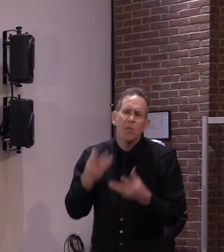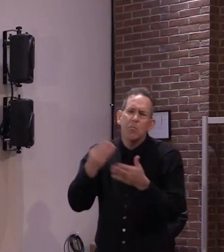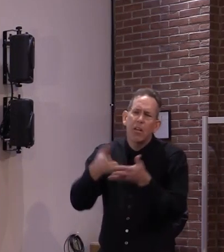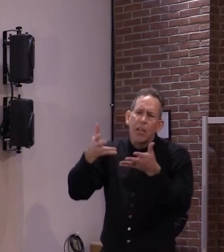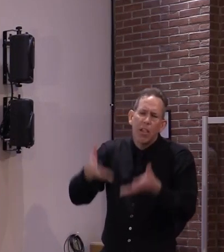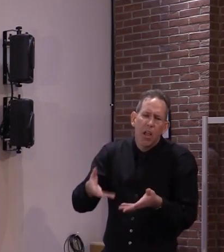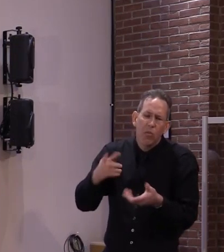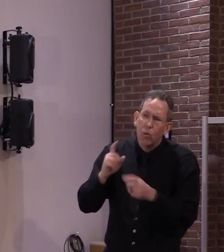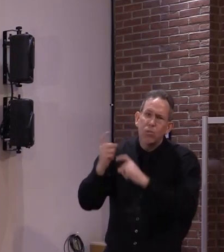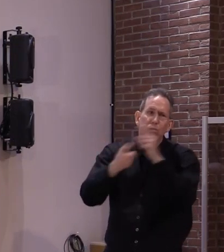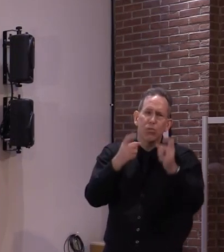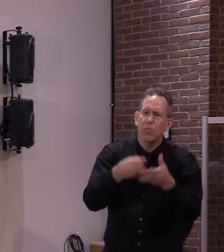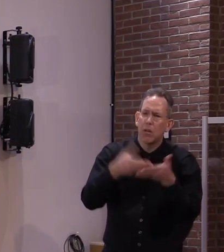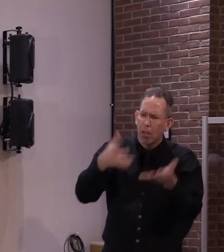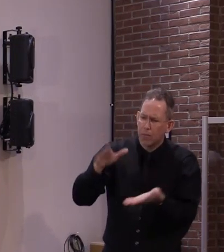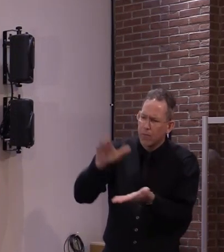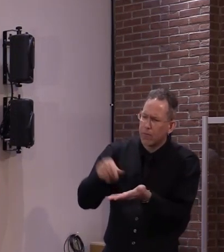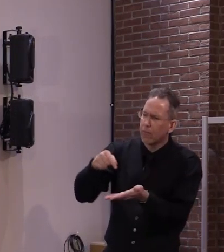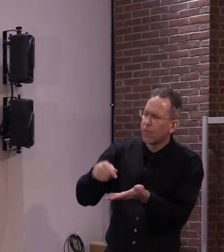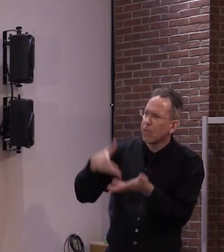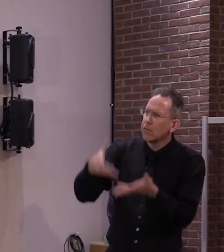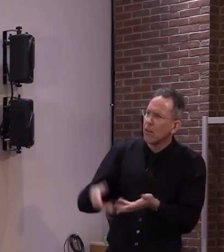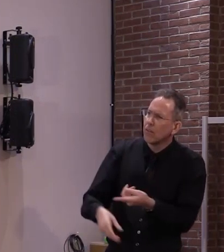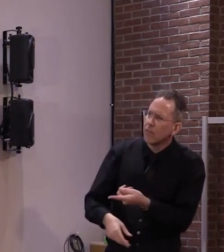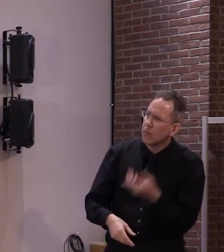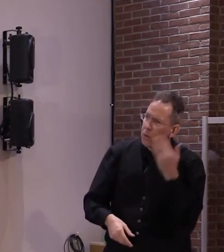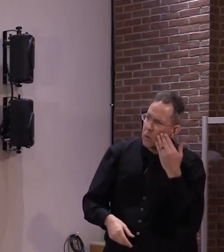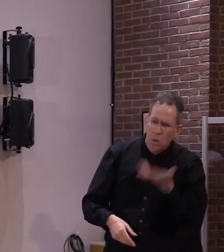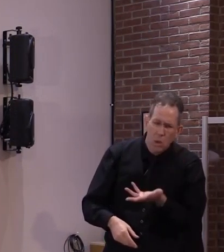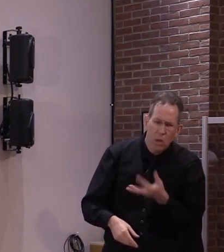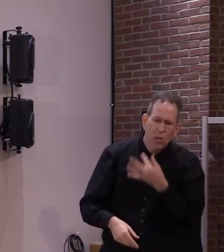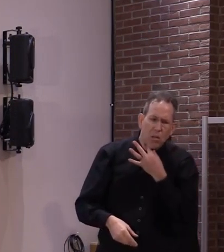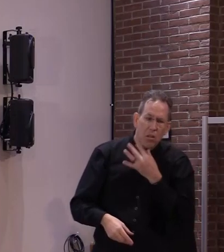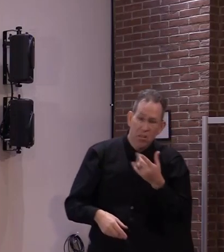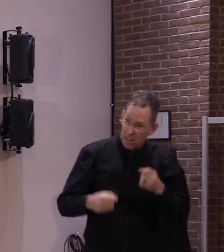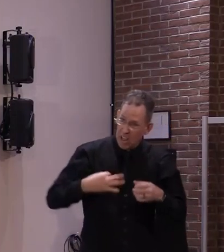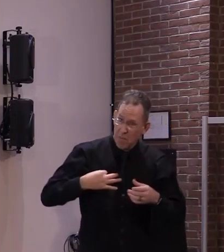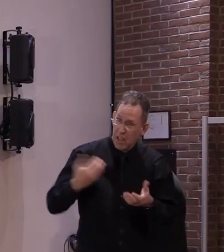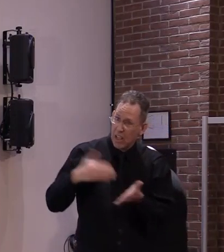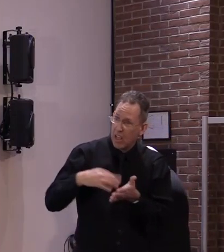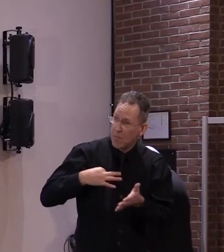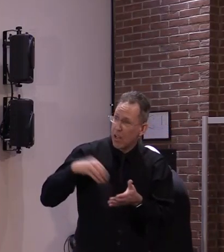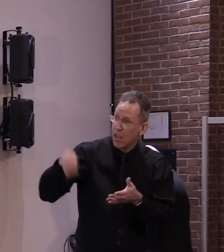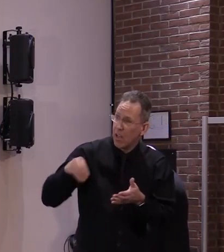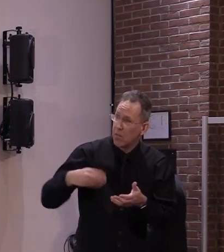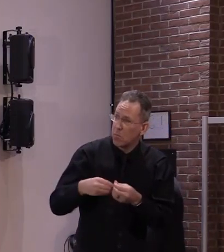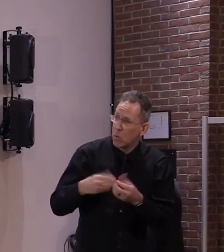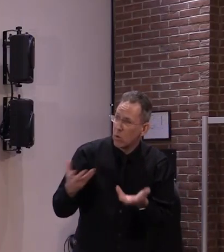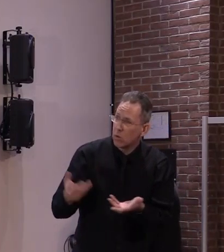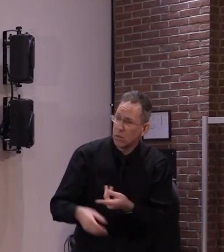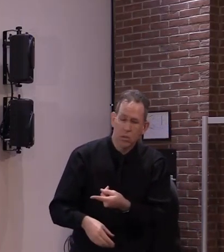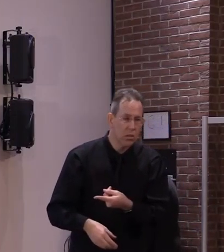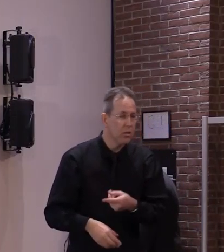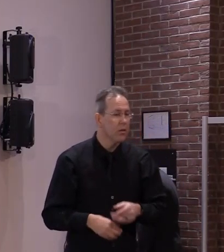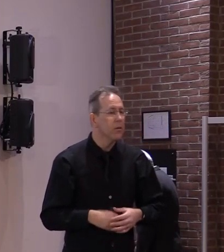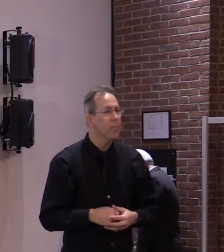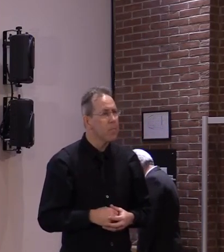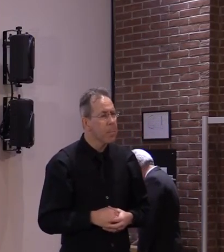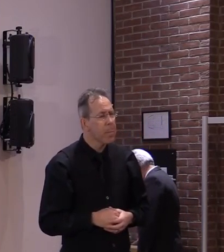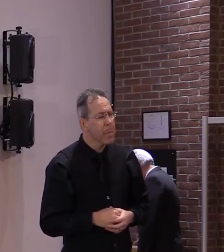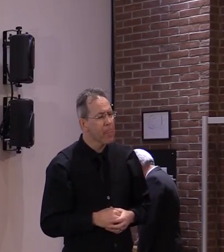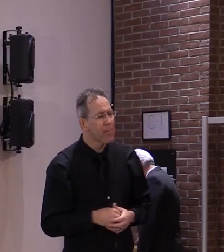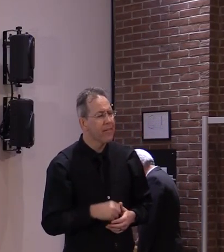or another institution and get a PPP or EIDL? Yeah, so at least for the PPP program, certainly there is still